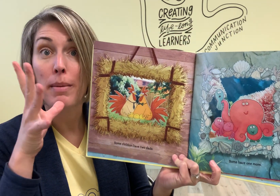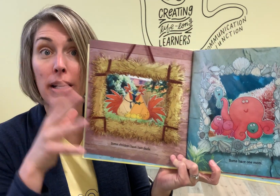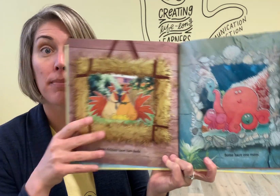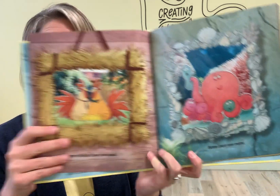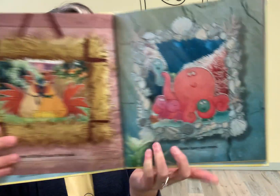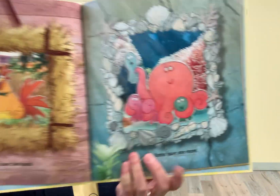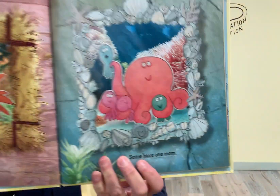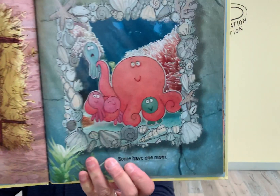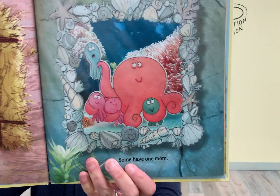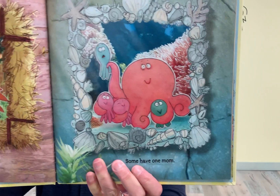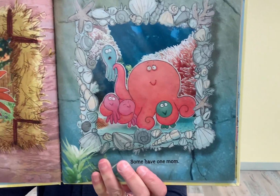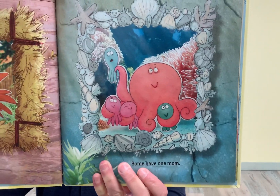mama.